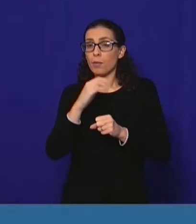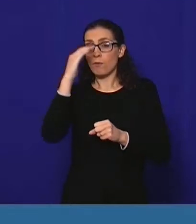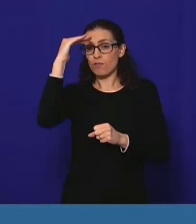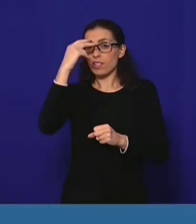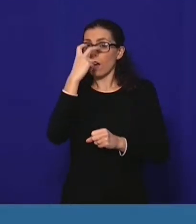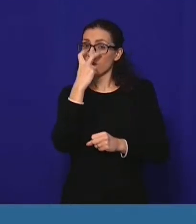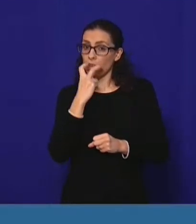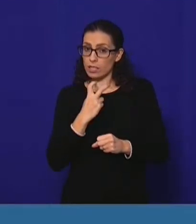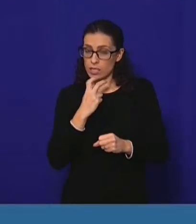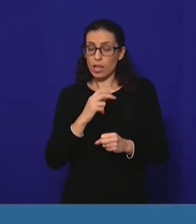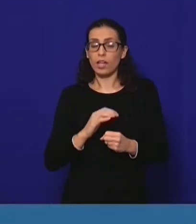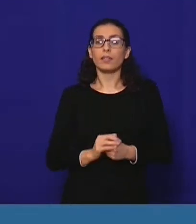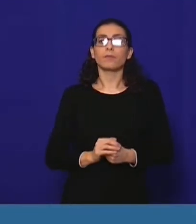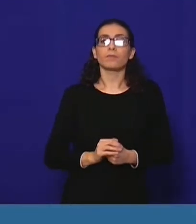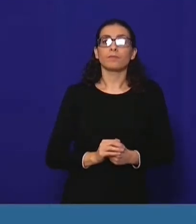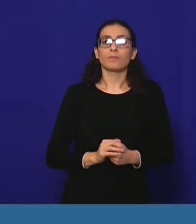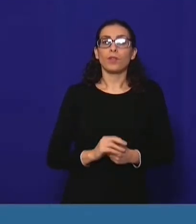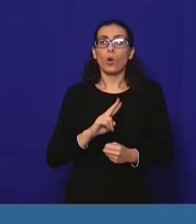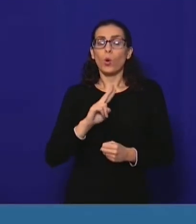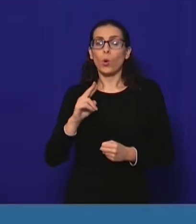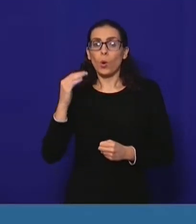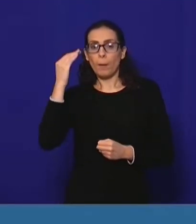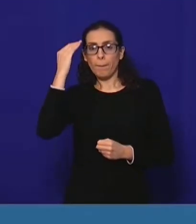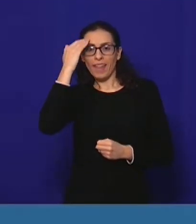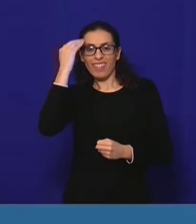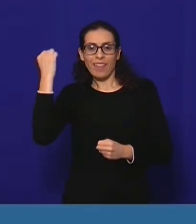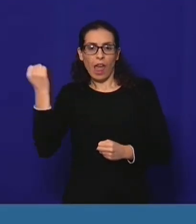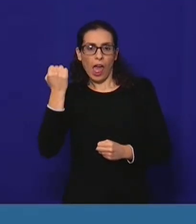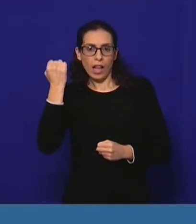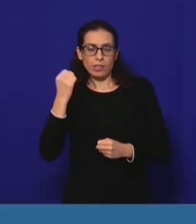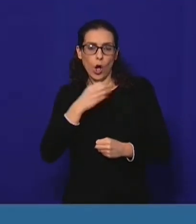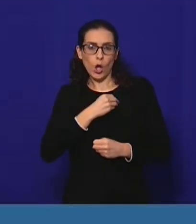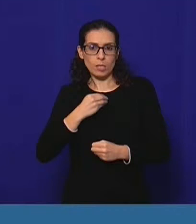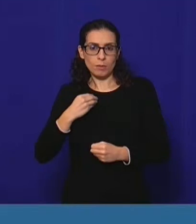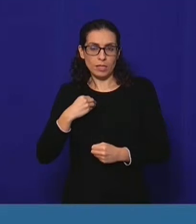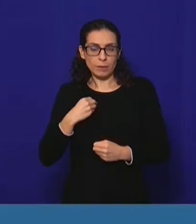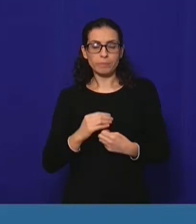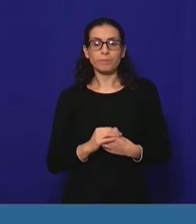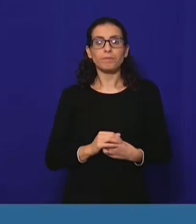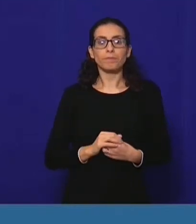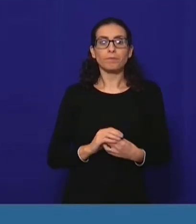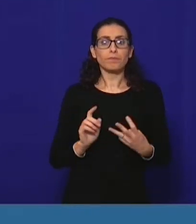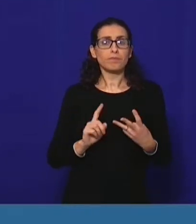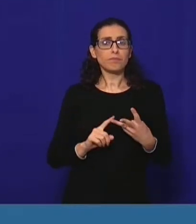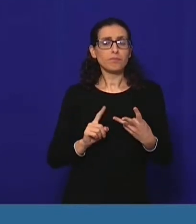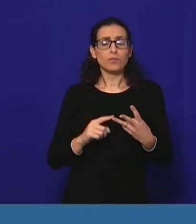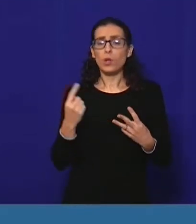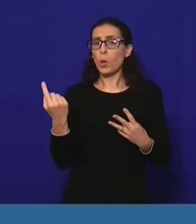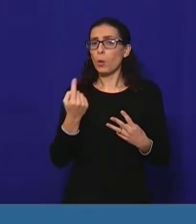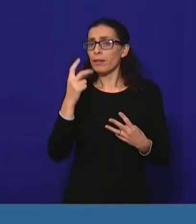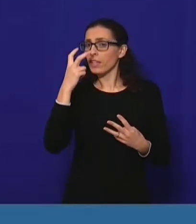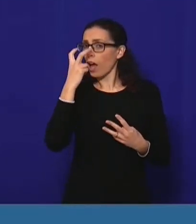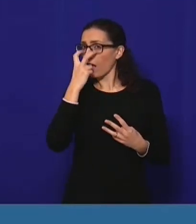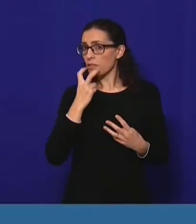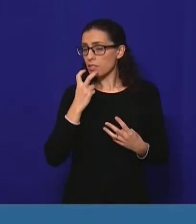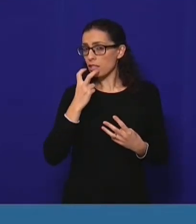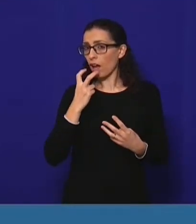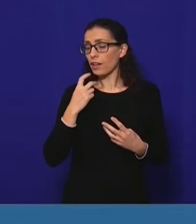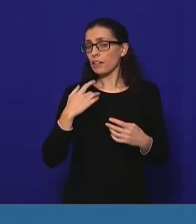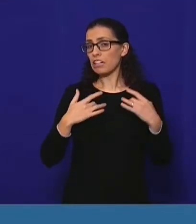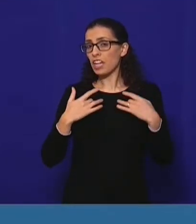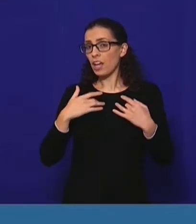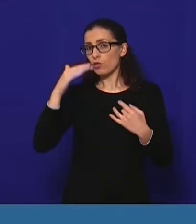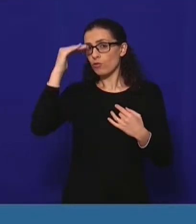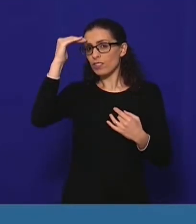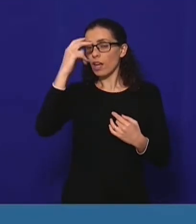tal-anzjani u fil-mental health hospital, u anka lil dawk l-anzjani li huma jgħixu